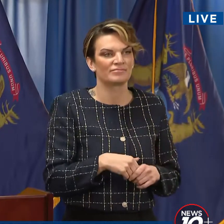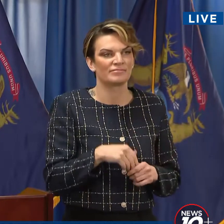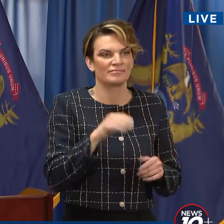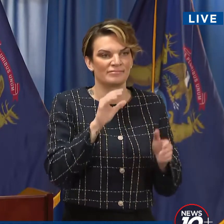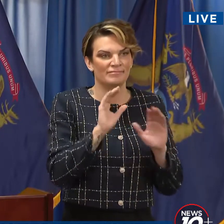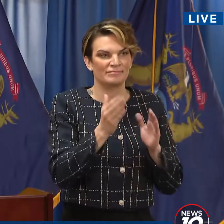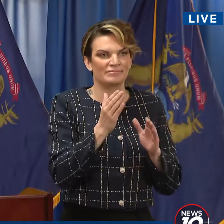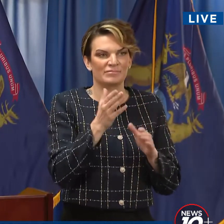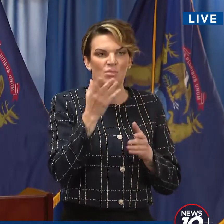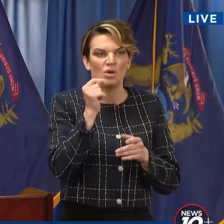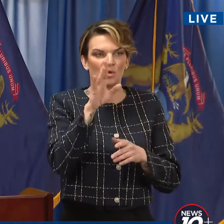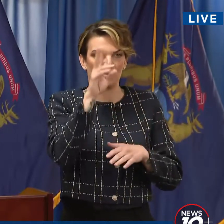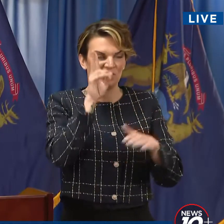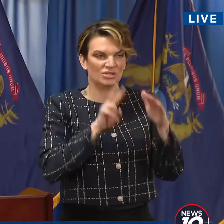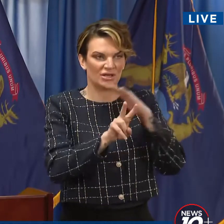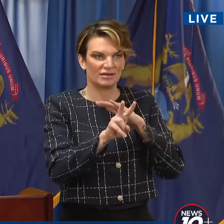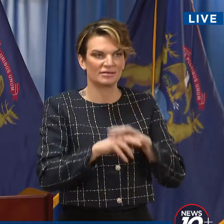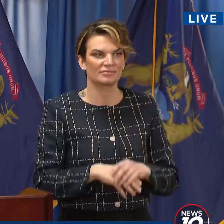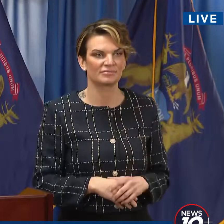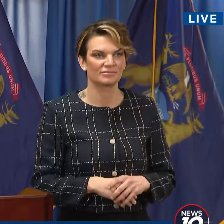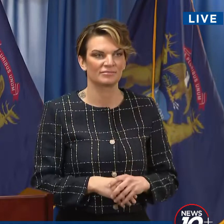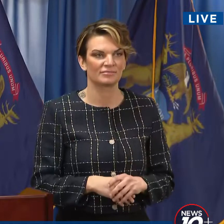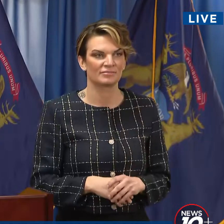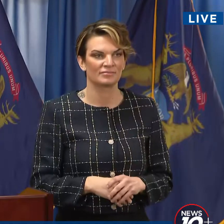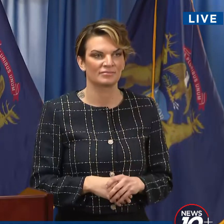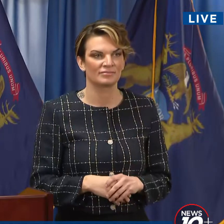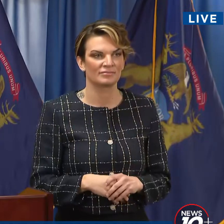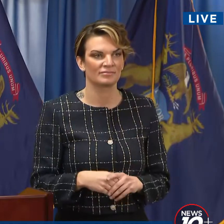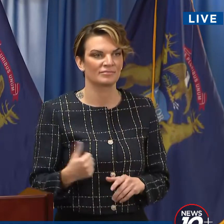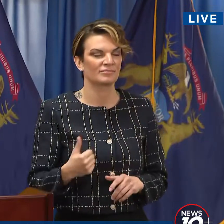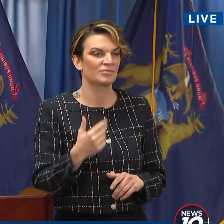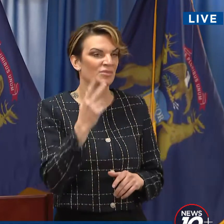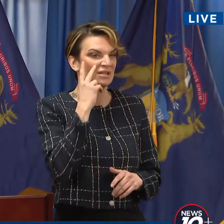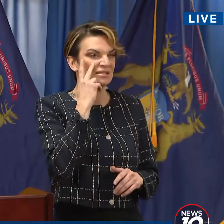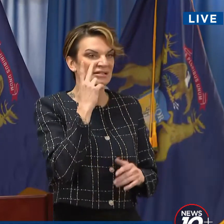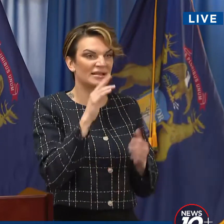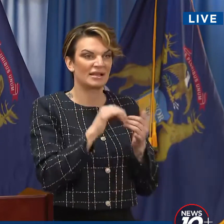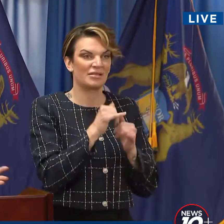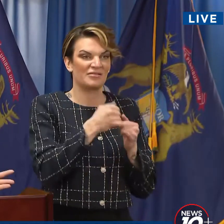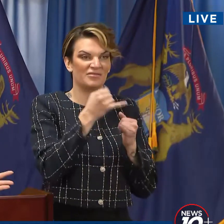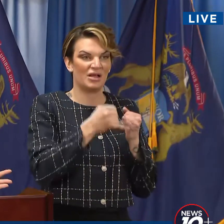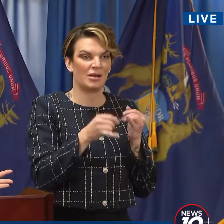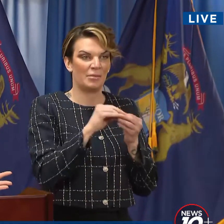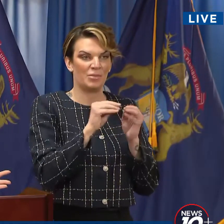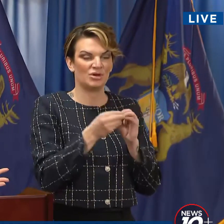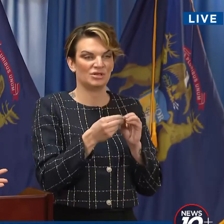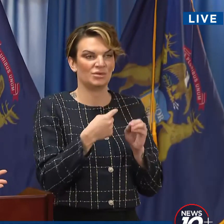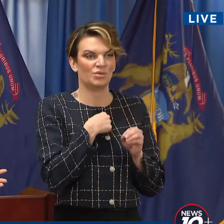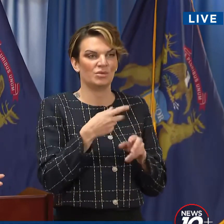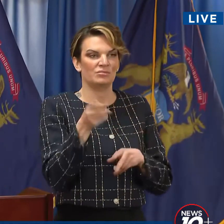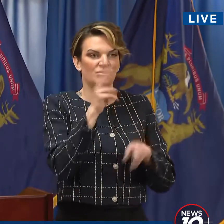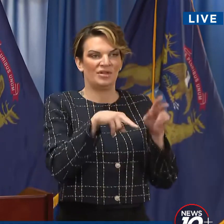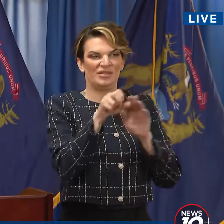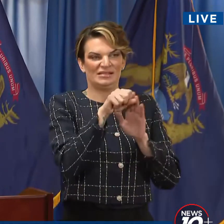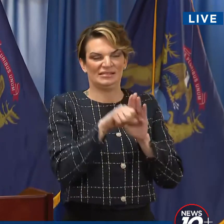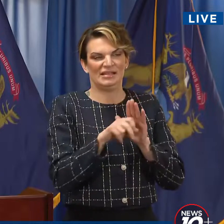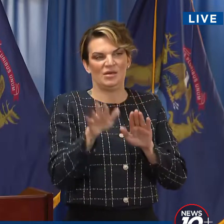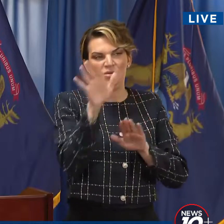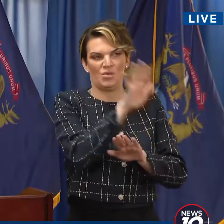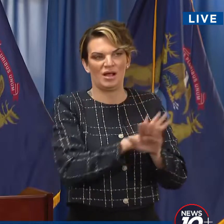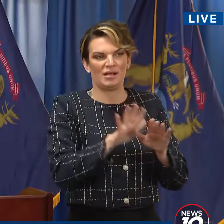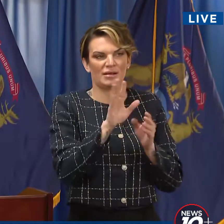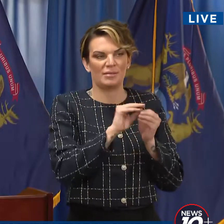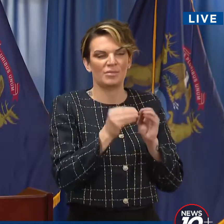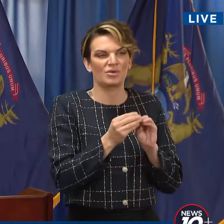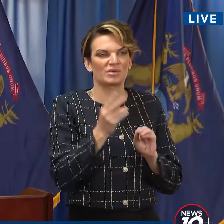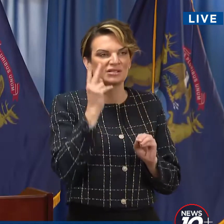than projections, even in the weeks leading up to the election? Yeah, we'll see how the final numbers lay out. What we were watching were the statewide numbers across the board,